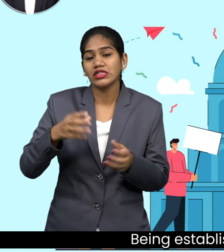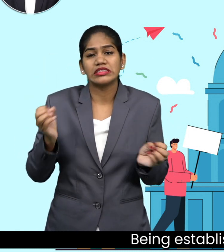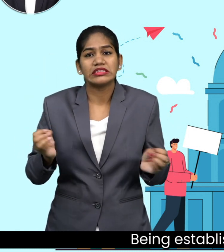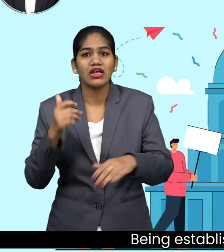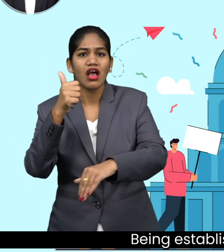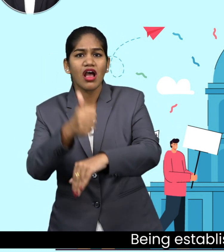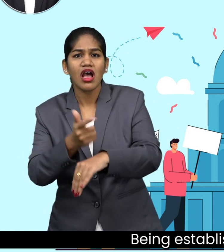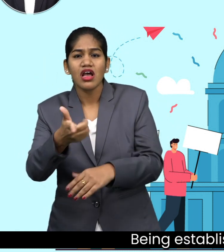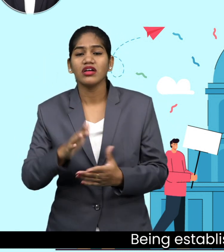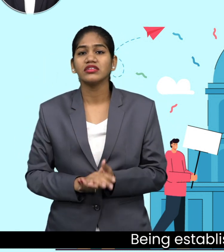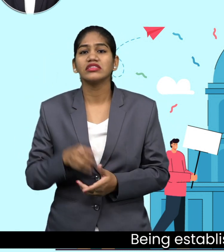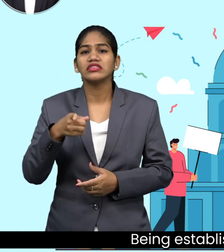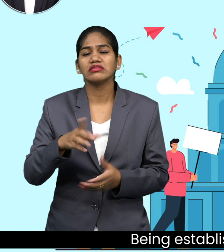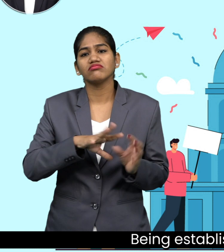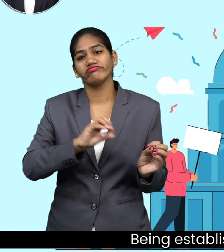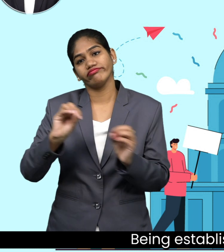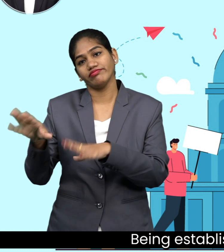and then overthrown.